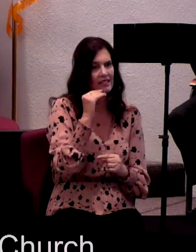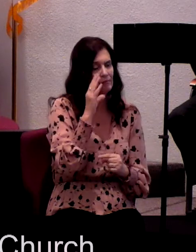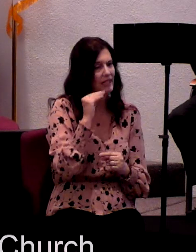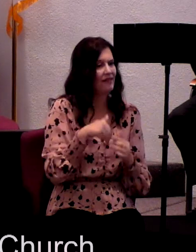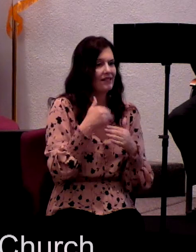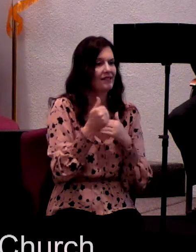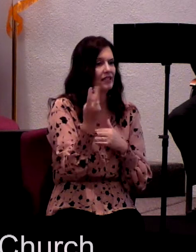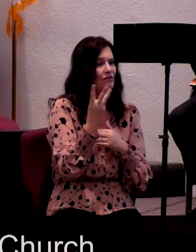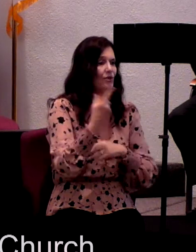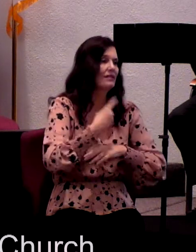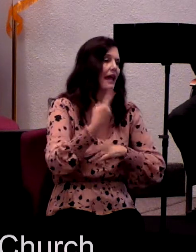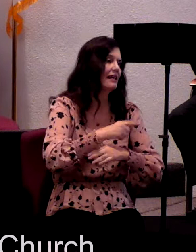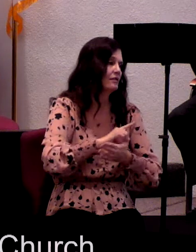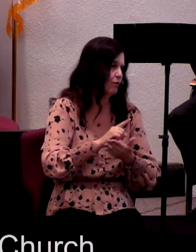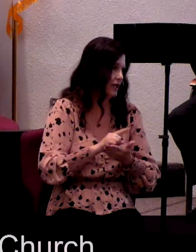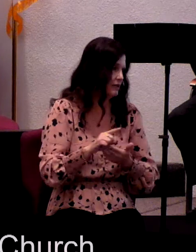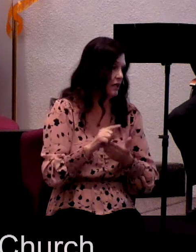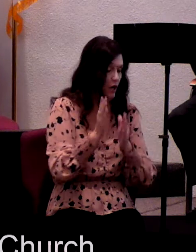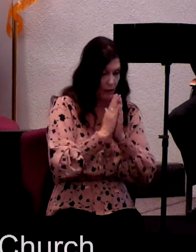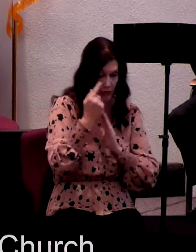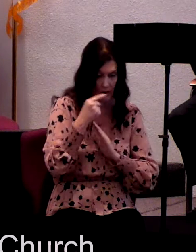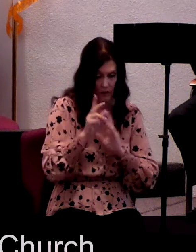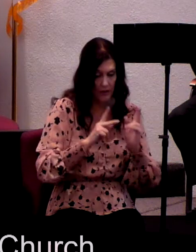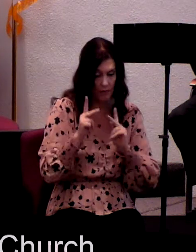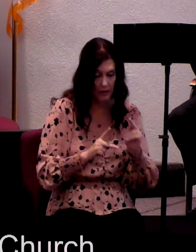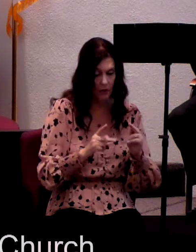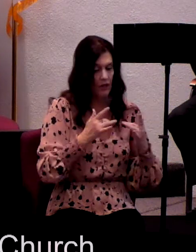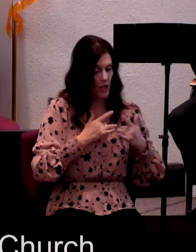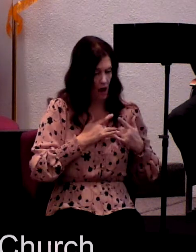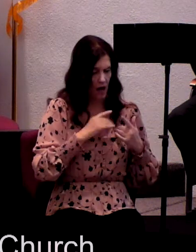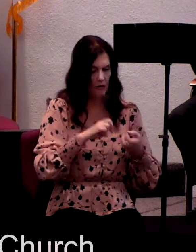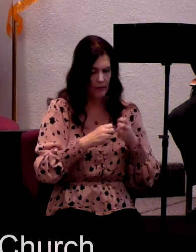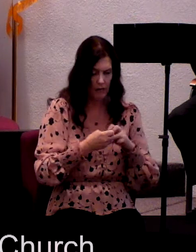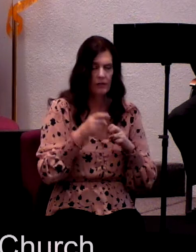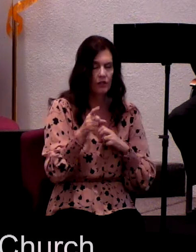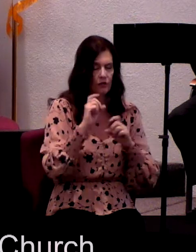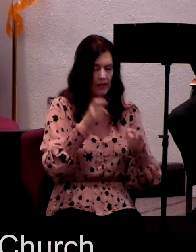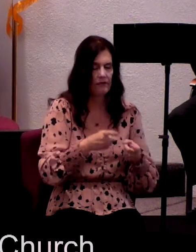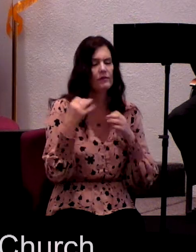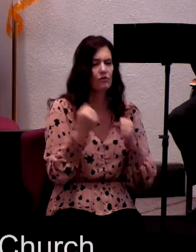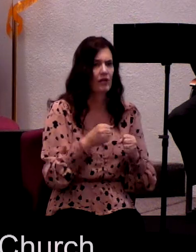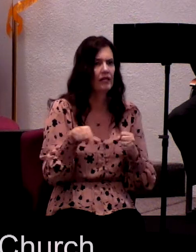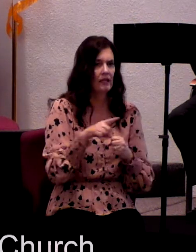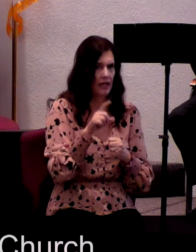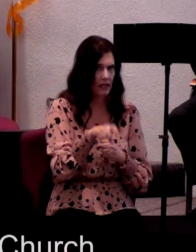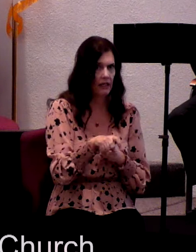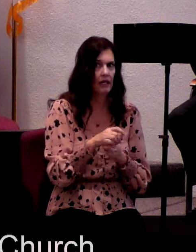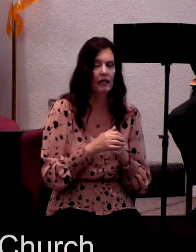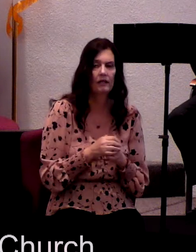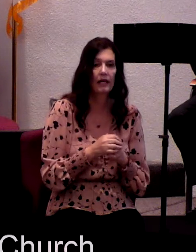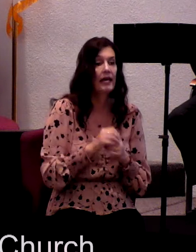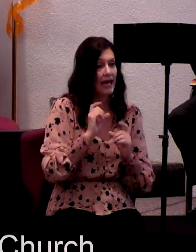weeks. We pray for those who have heart problems, that you give them the strength that they need and give them the